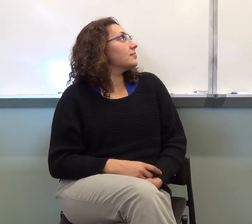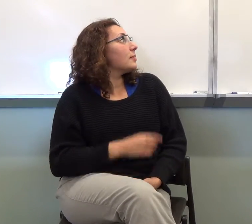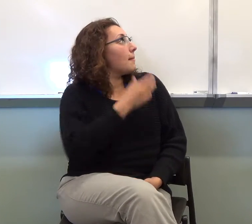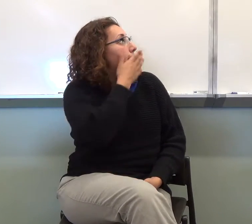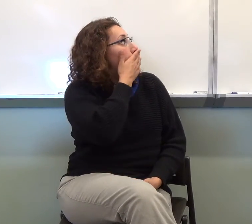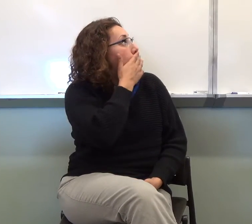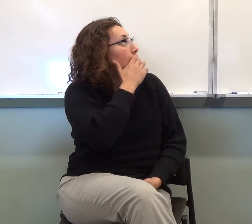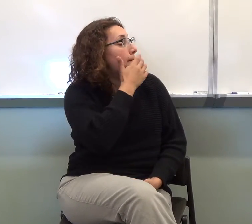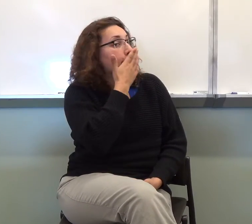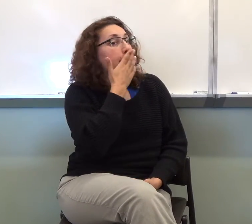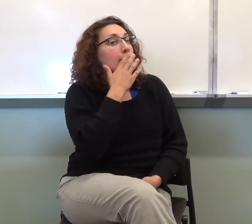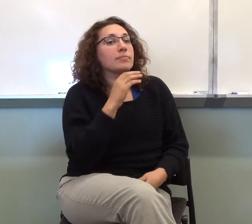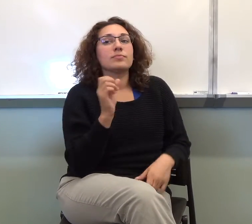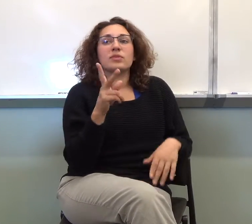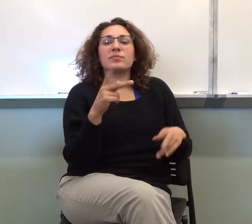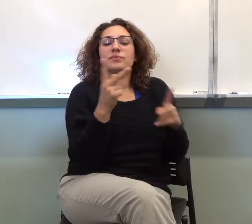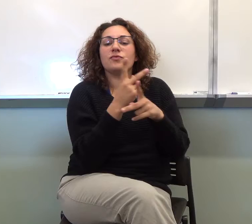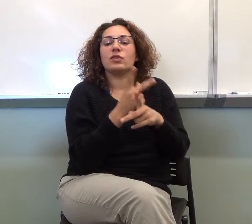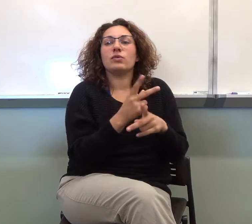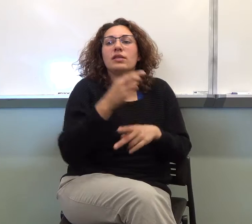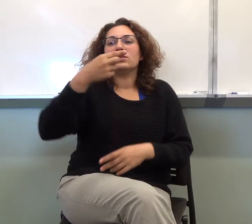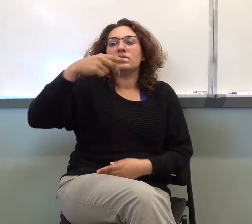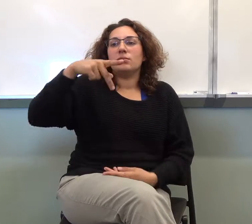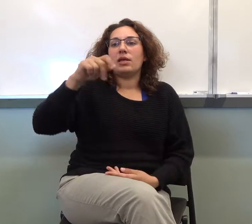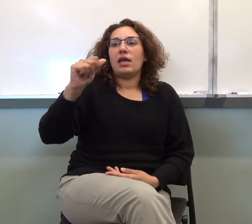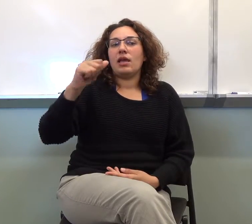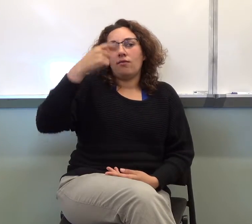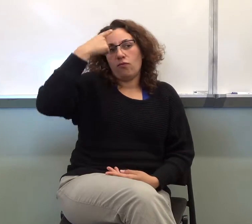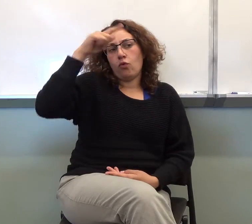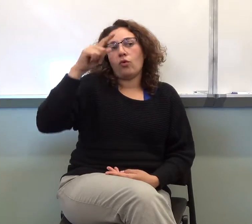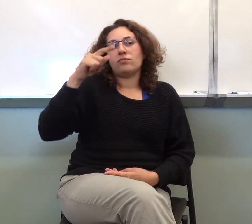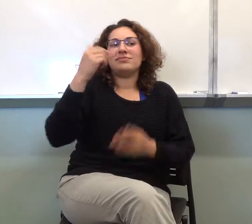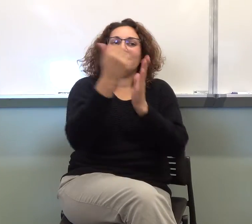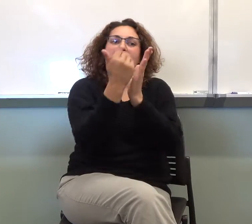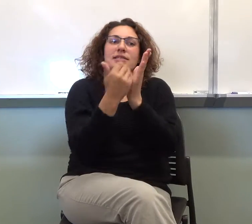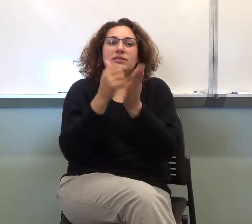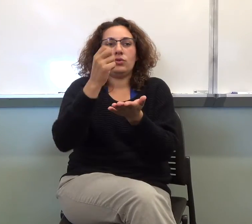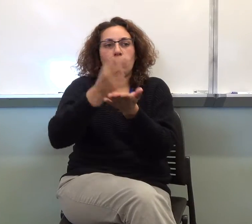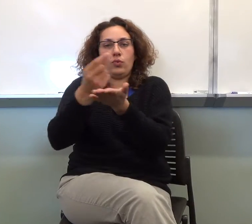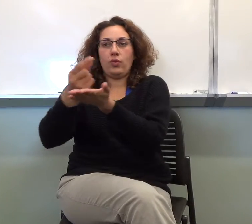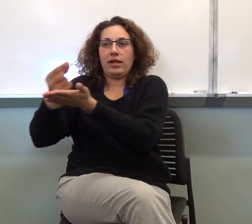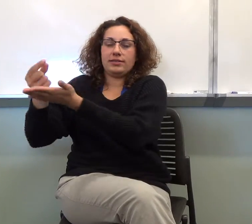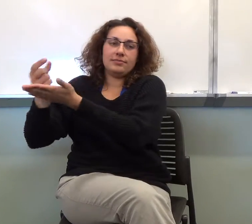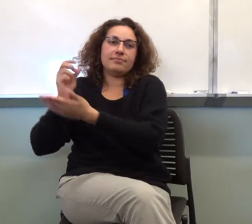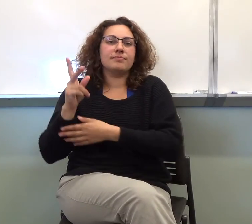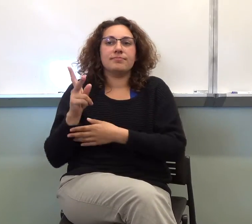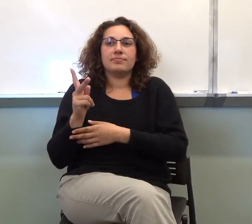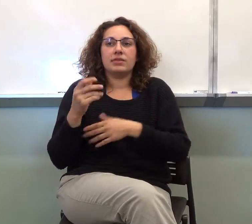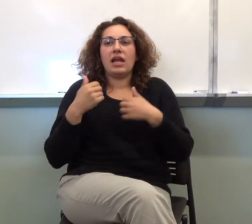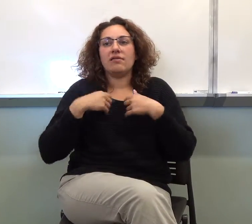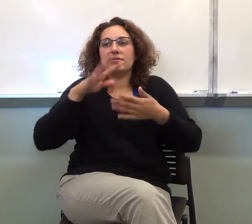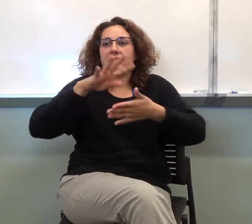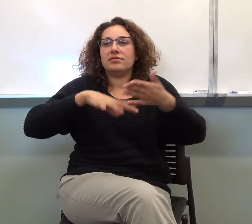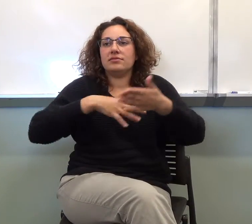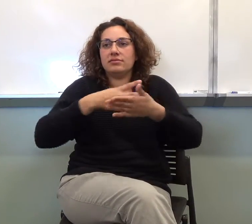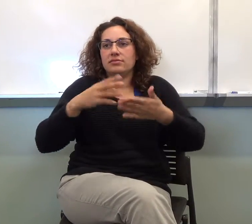It says compute the GPA for the following grades. And they give you a little table here, which we're just going to